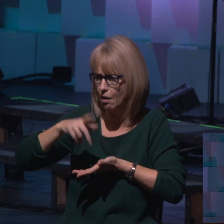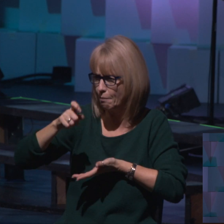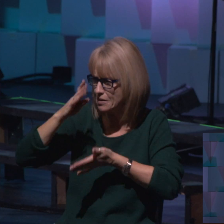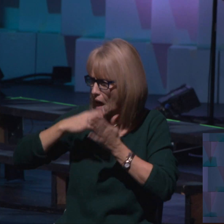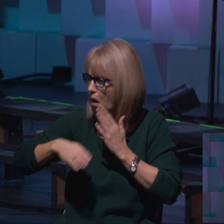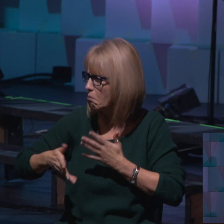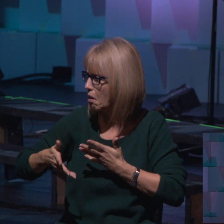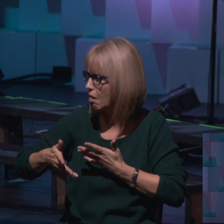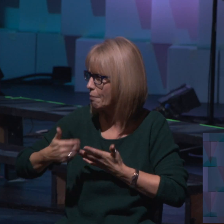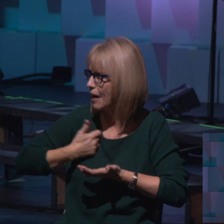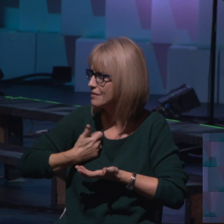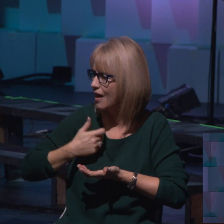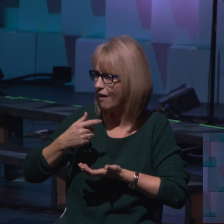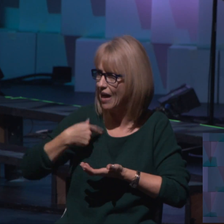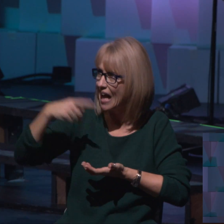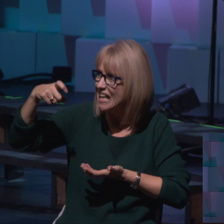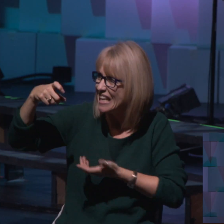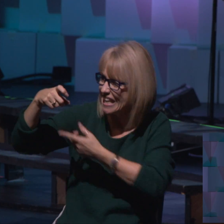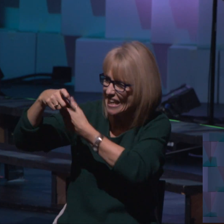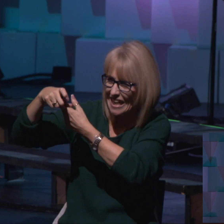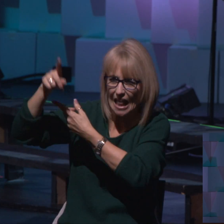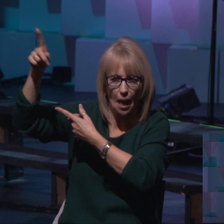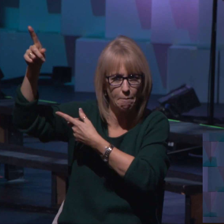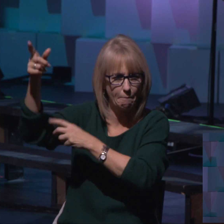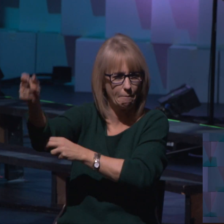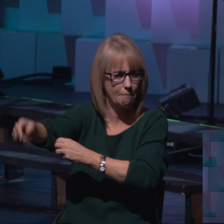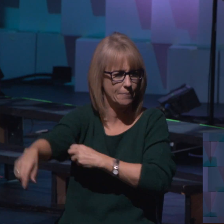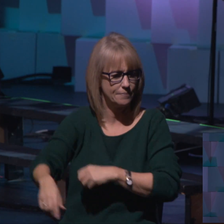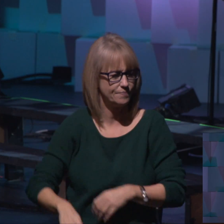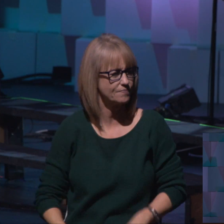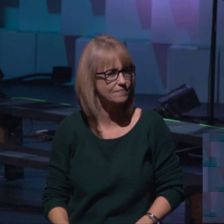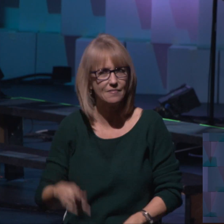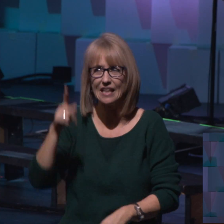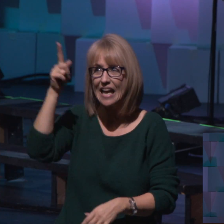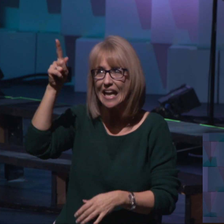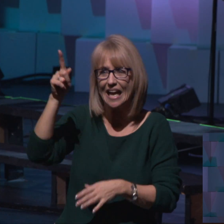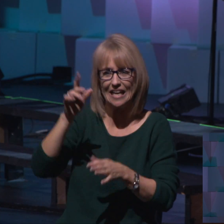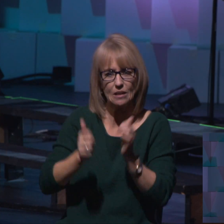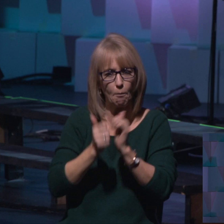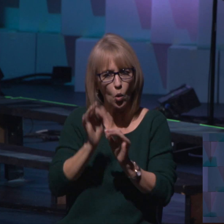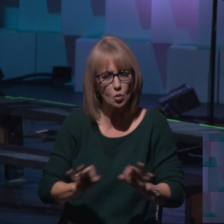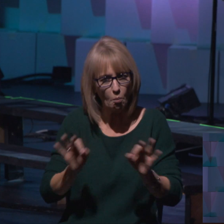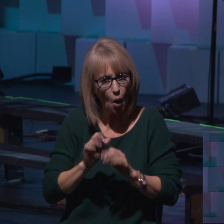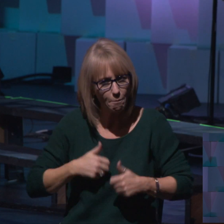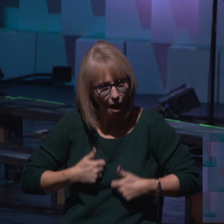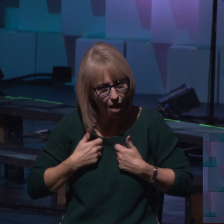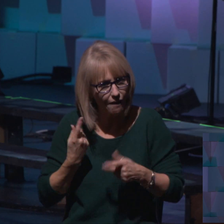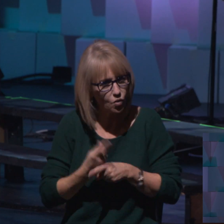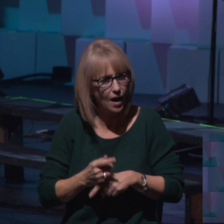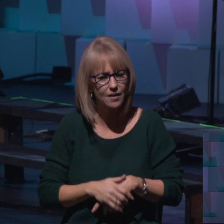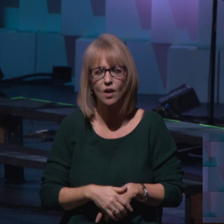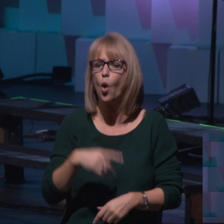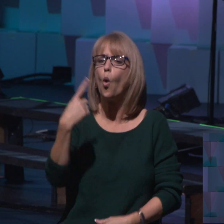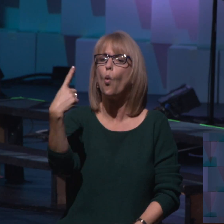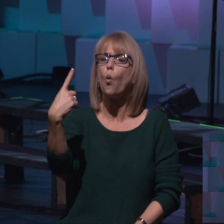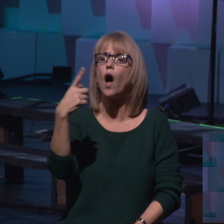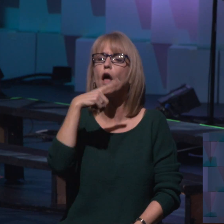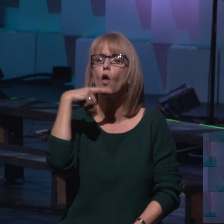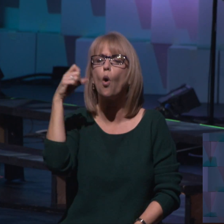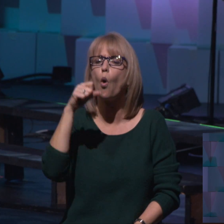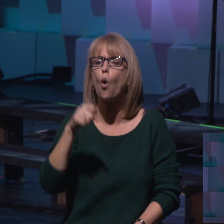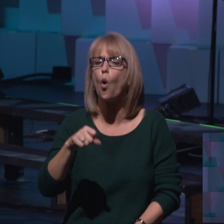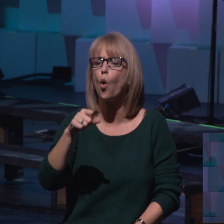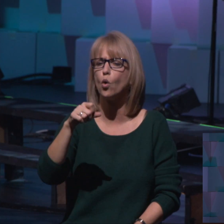So God is the center of my life, and I'm walking with him. One of the old desert monks who's written much to inspire so many is